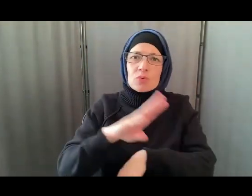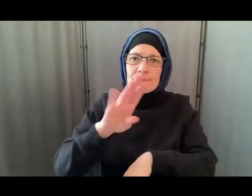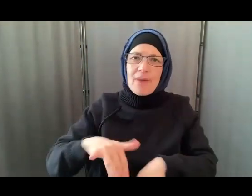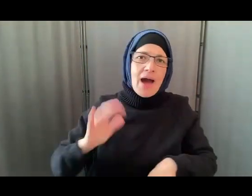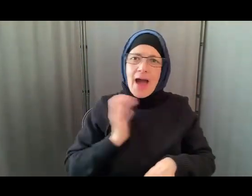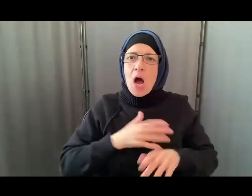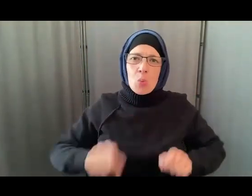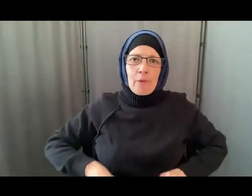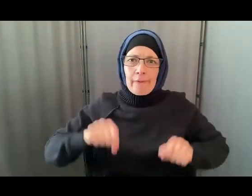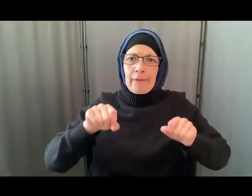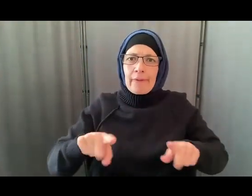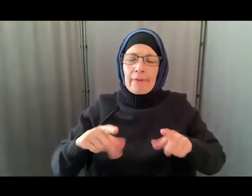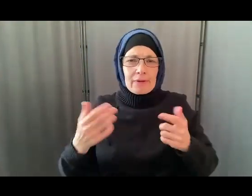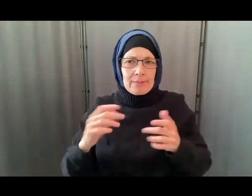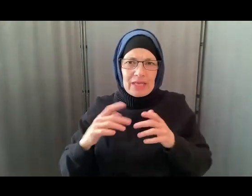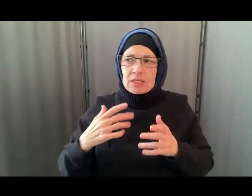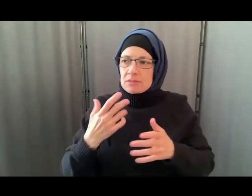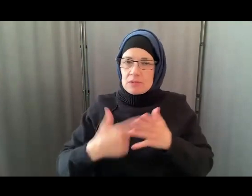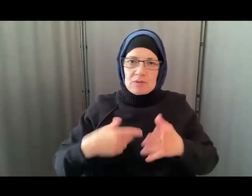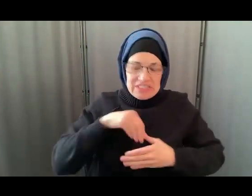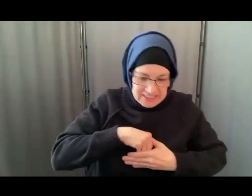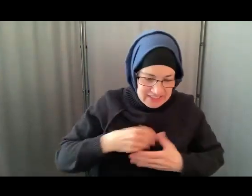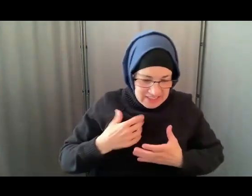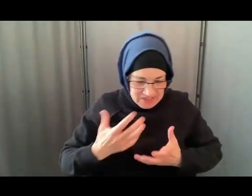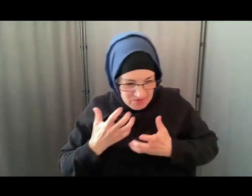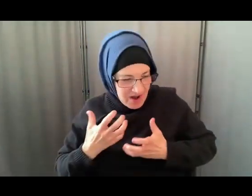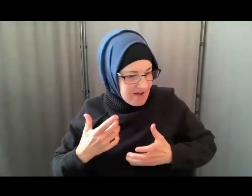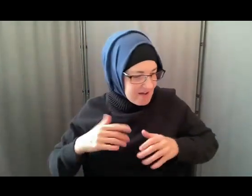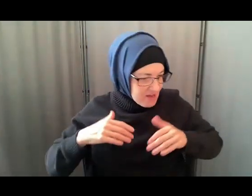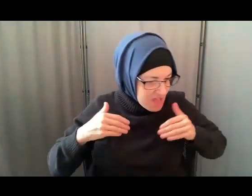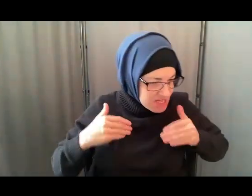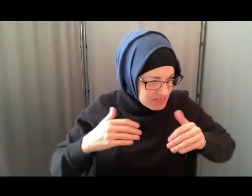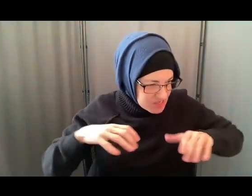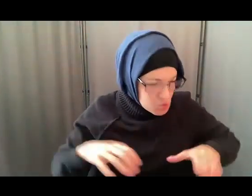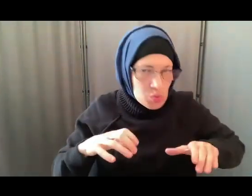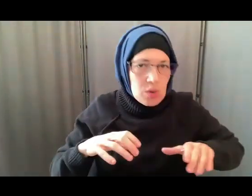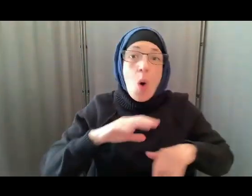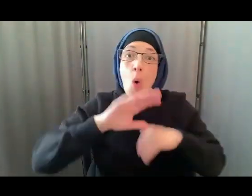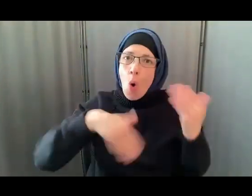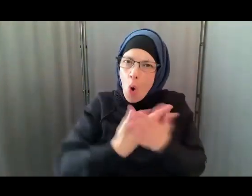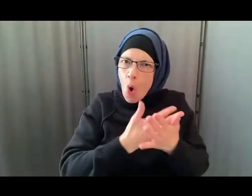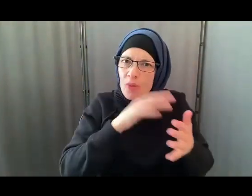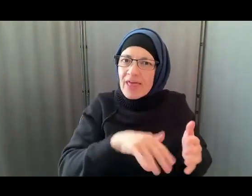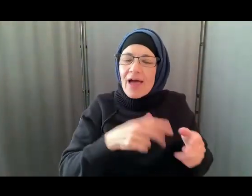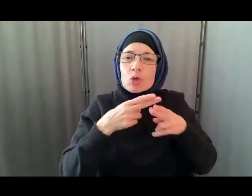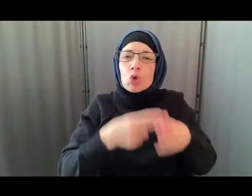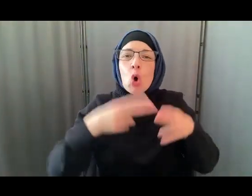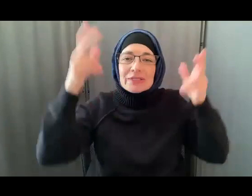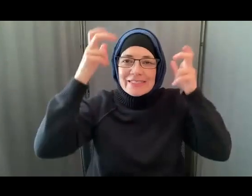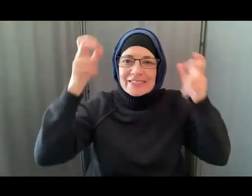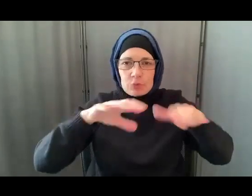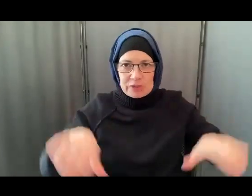All of these are evil deeds. And Allah is saying, even the believers who are entered